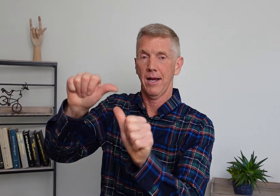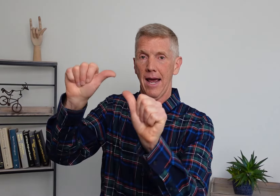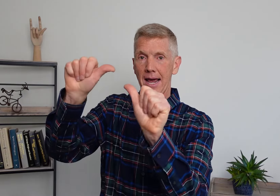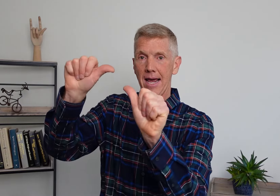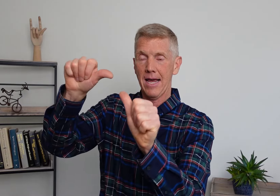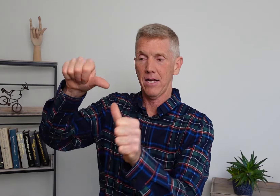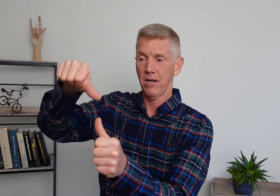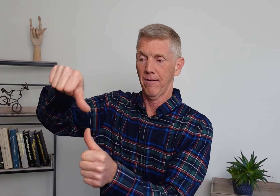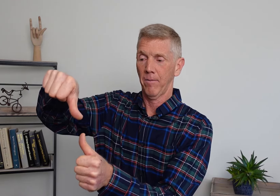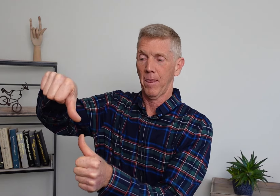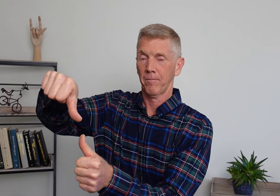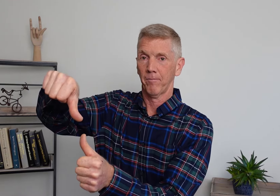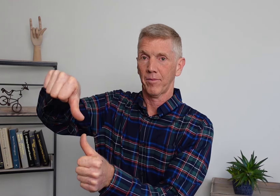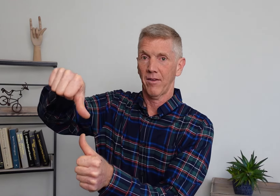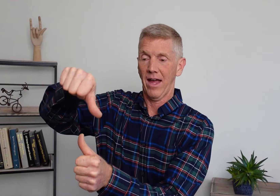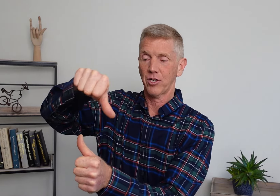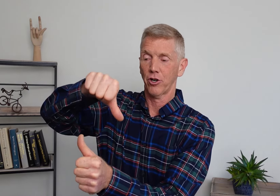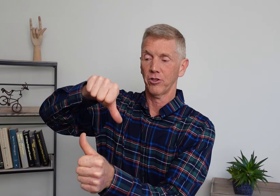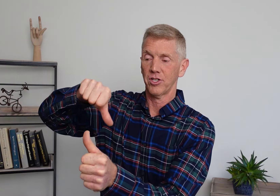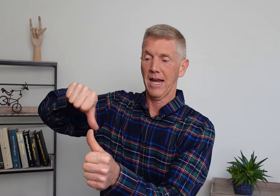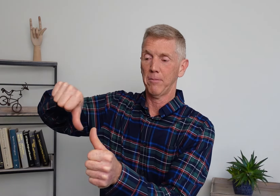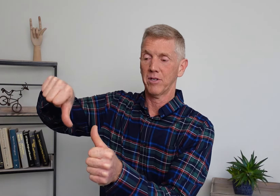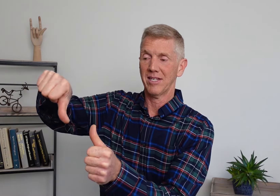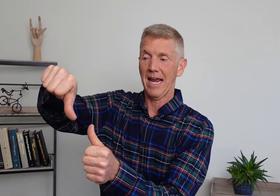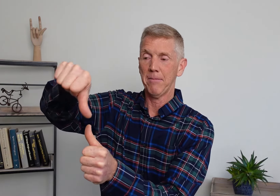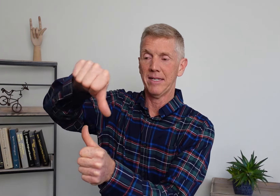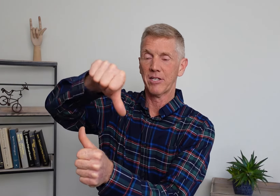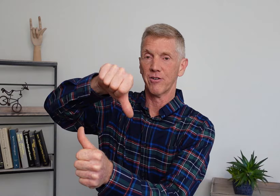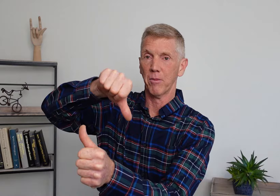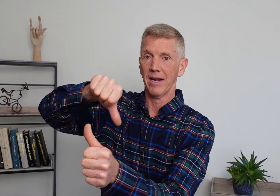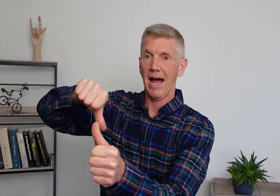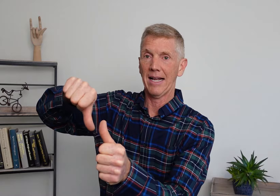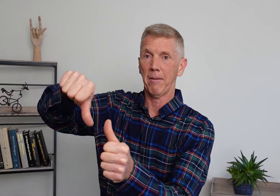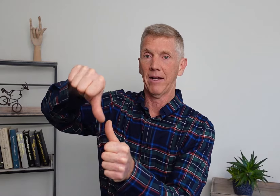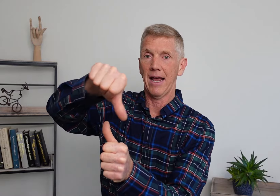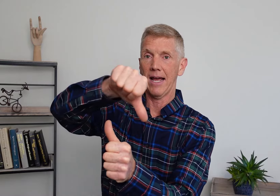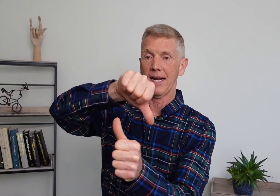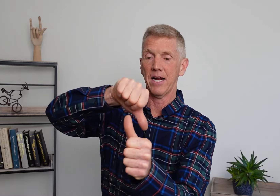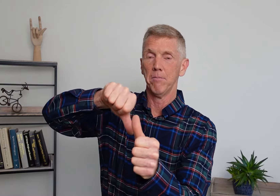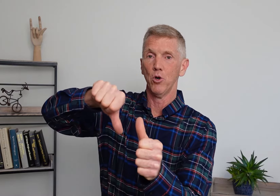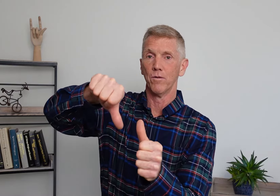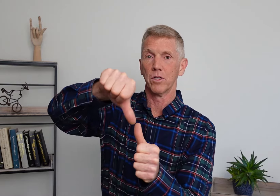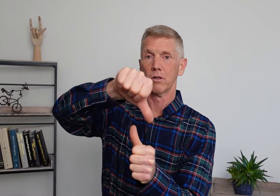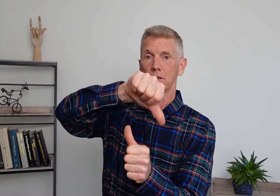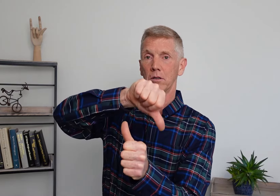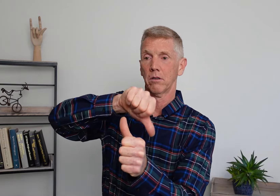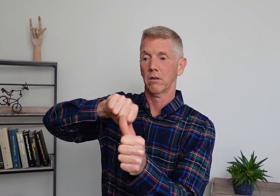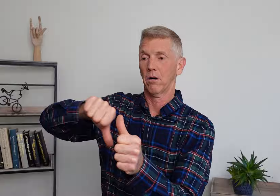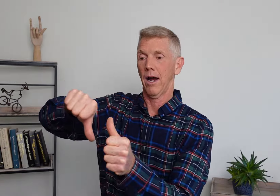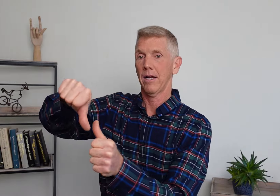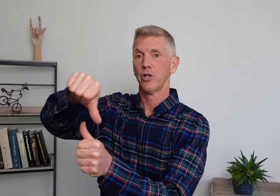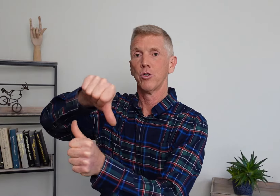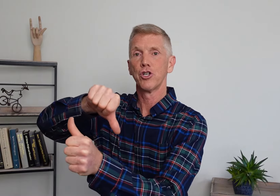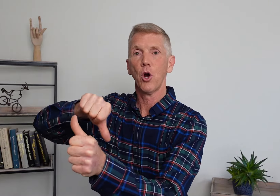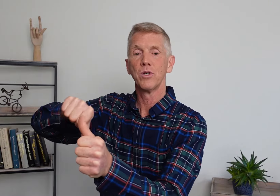A hand. That circle stays the same distance from the non-dominant hand and it moves, right? To